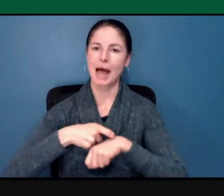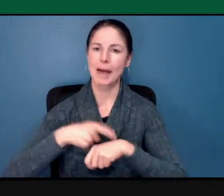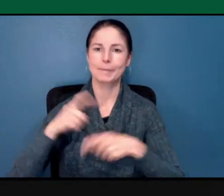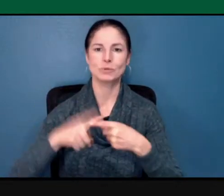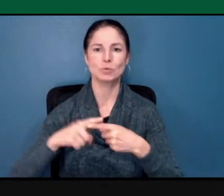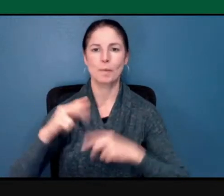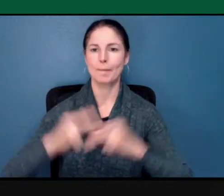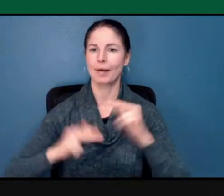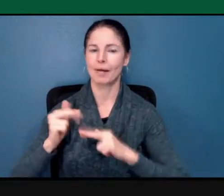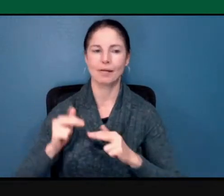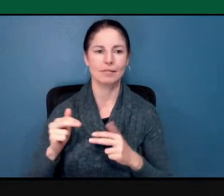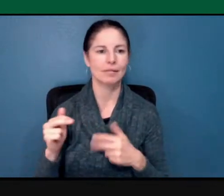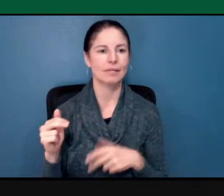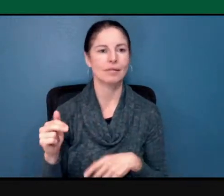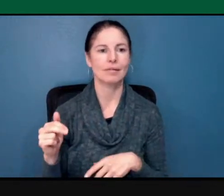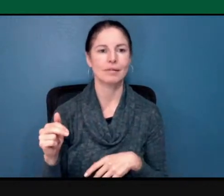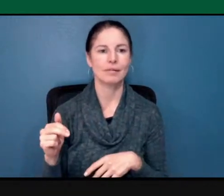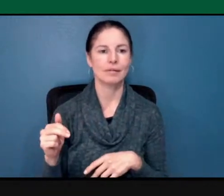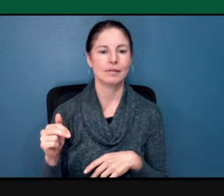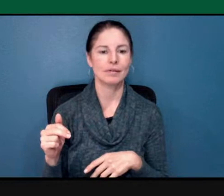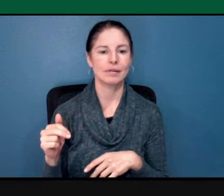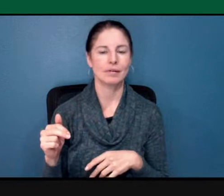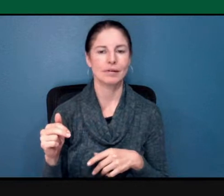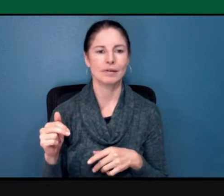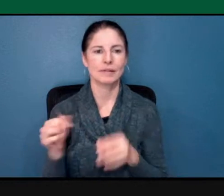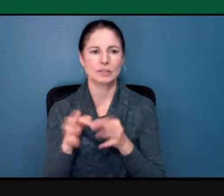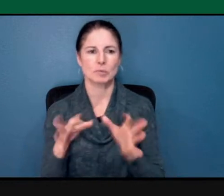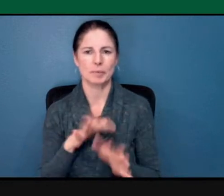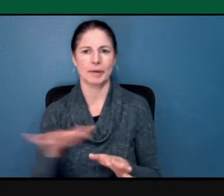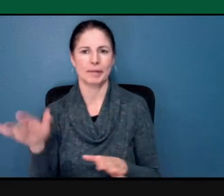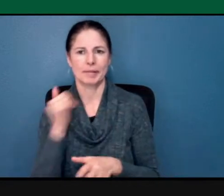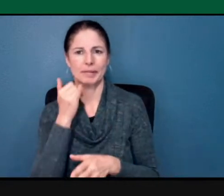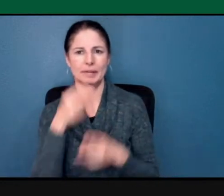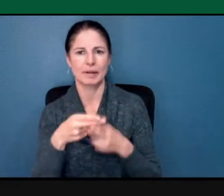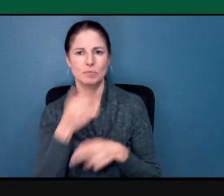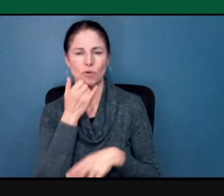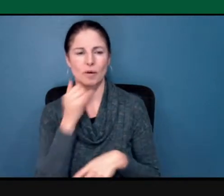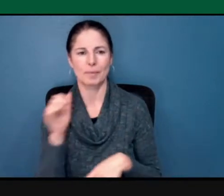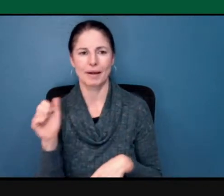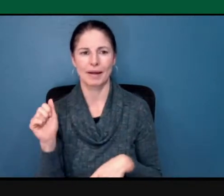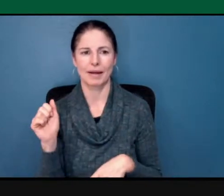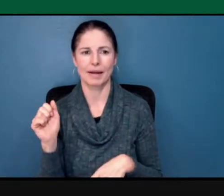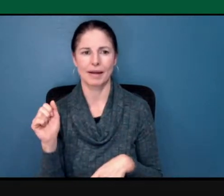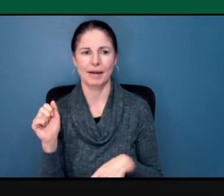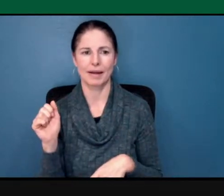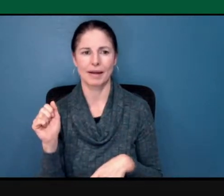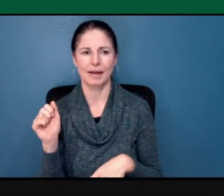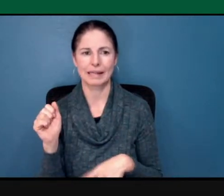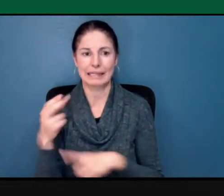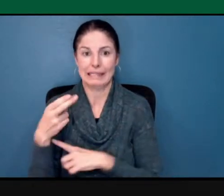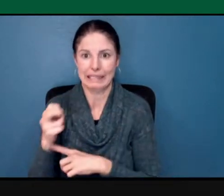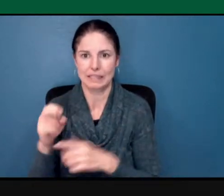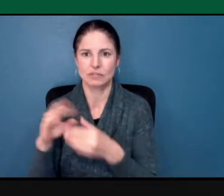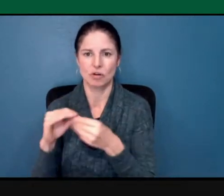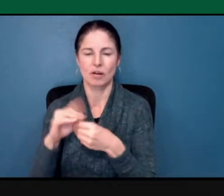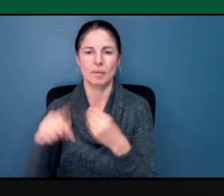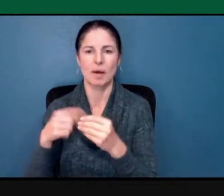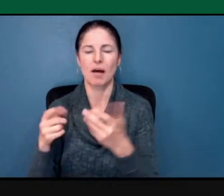talking about, it's now time, this time now is to build these kind of